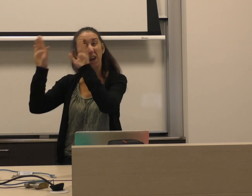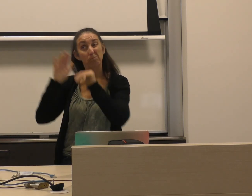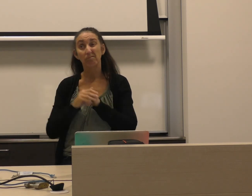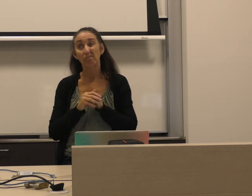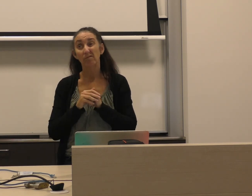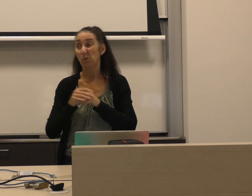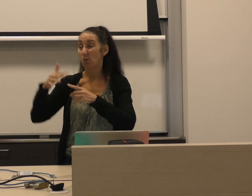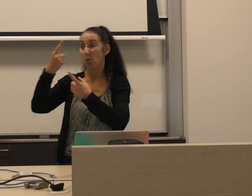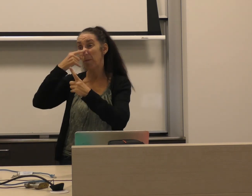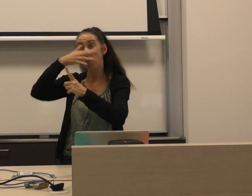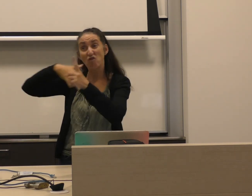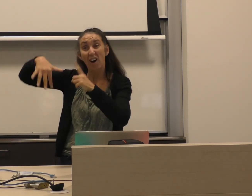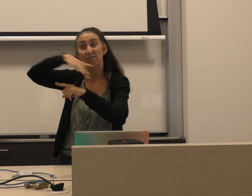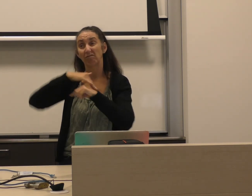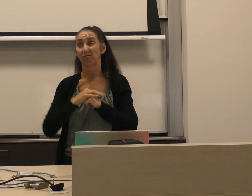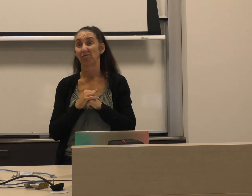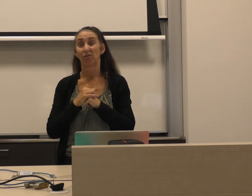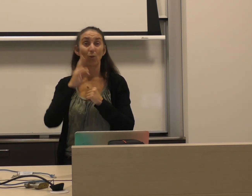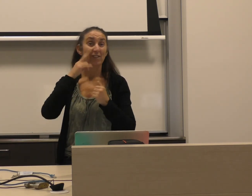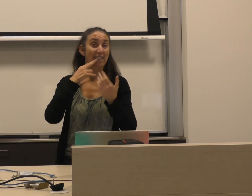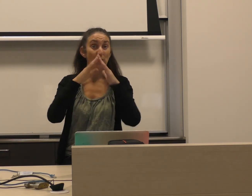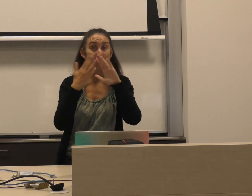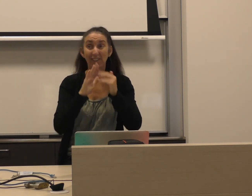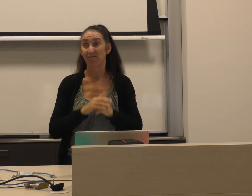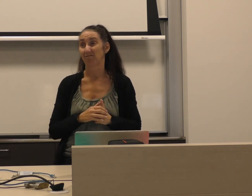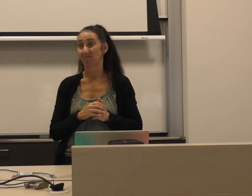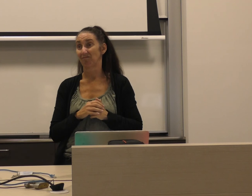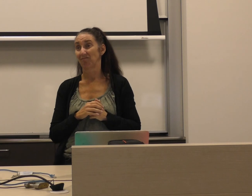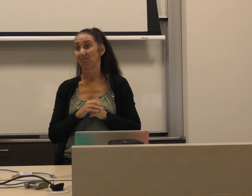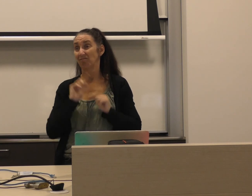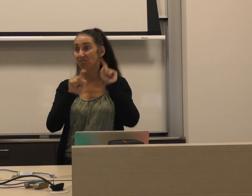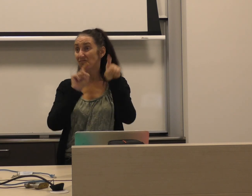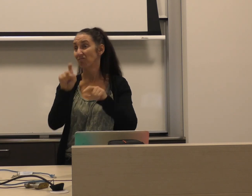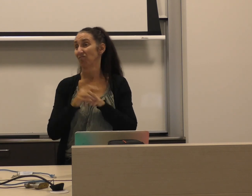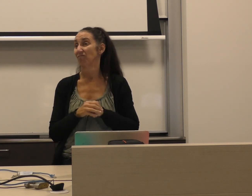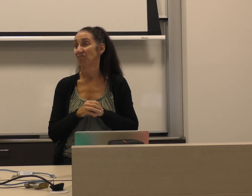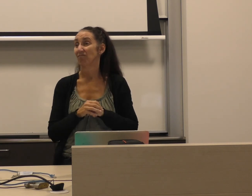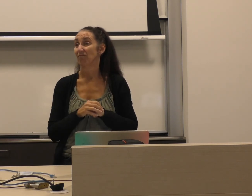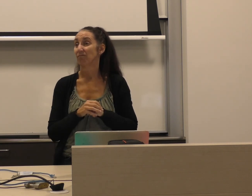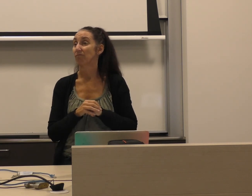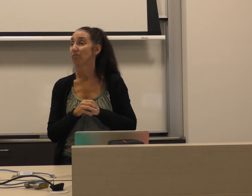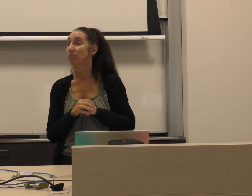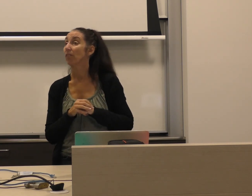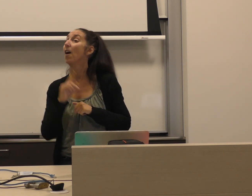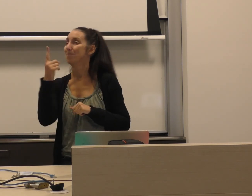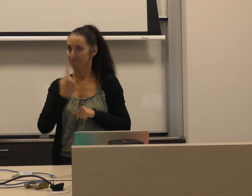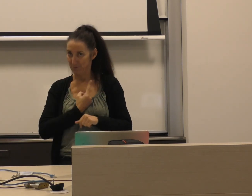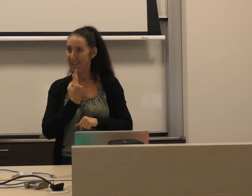display very nuanced amount of non-manual features, and so it really depends. There's a huge